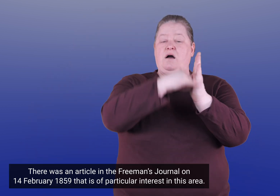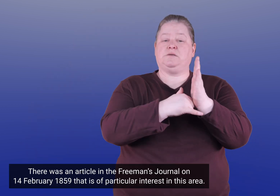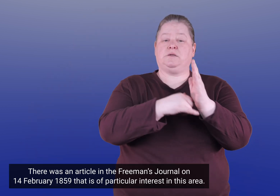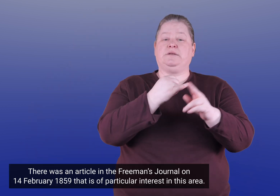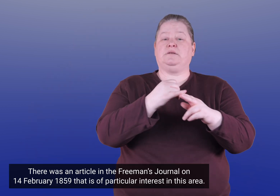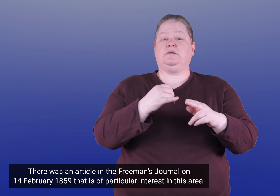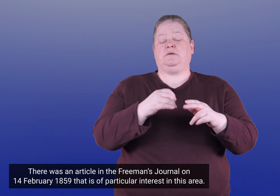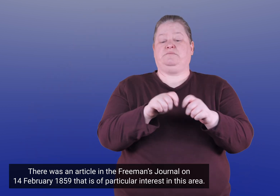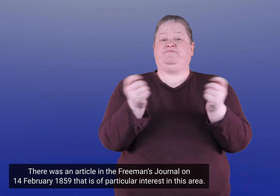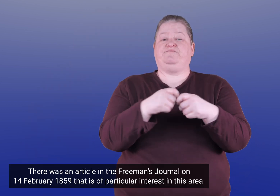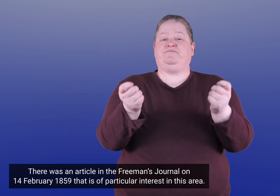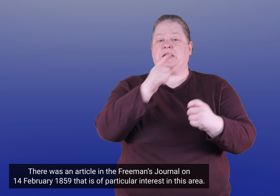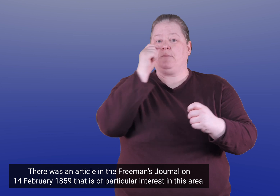There was an article in the Freeman's Journal